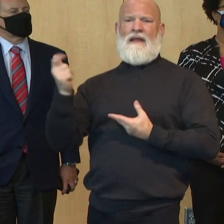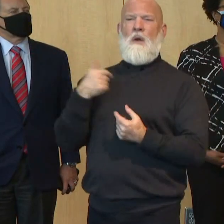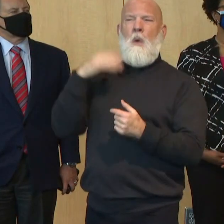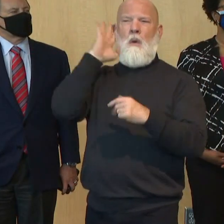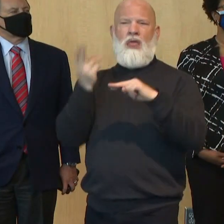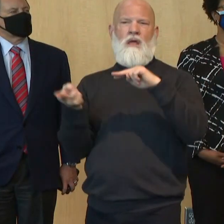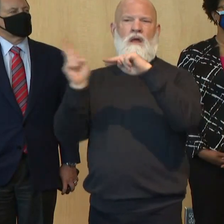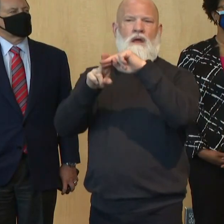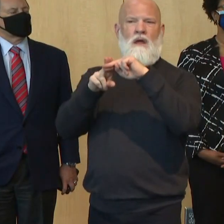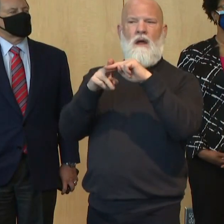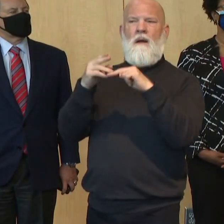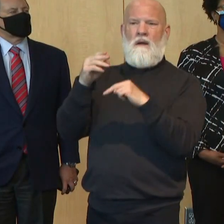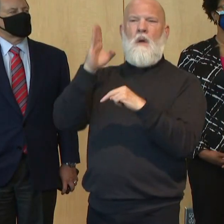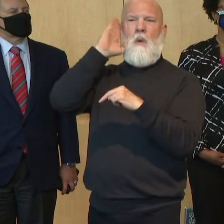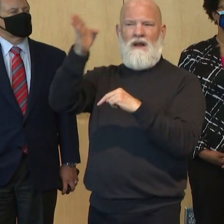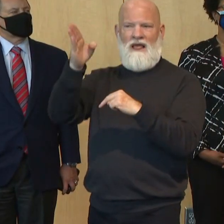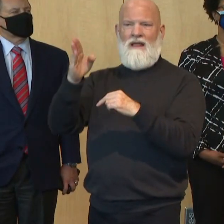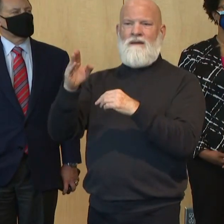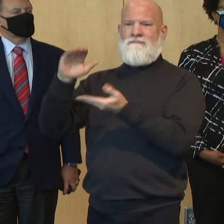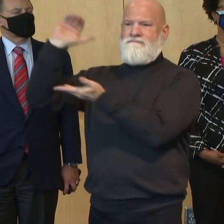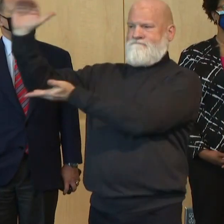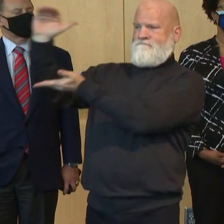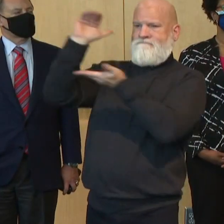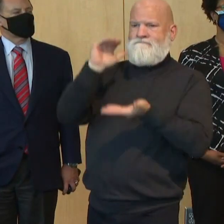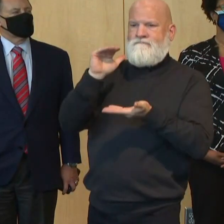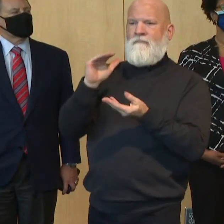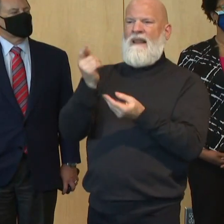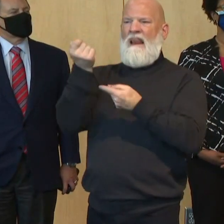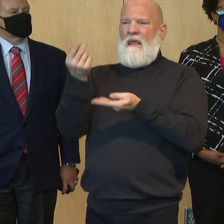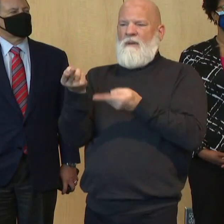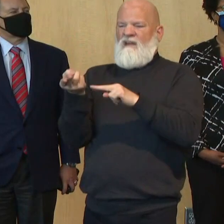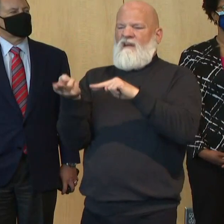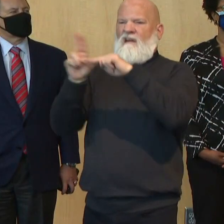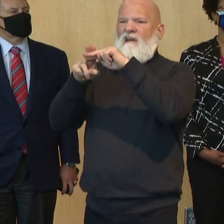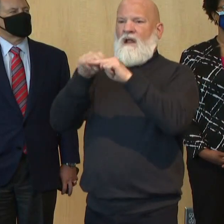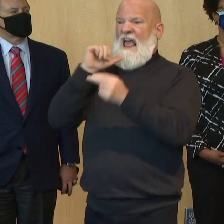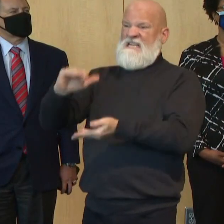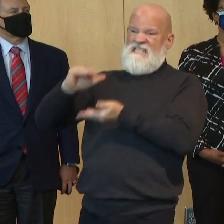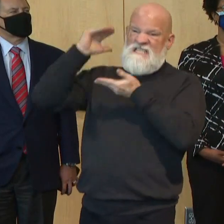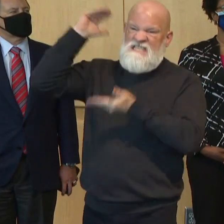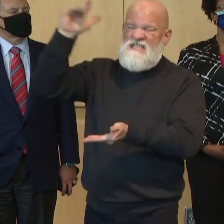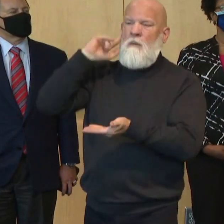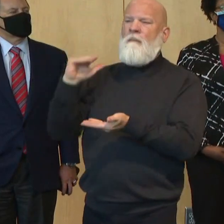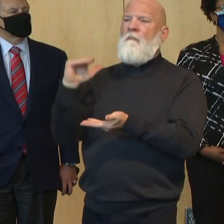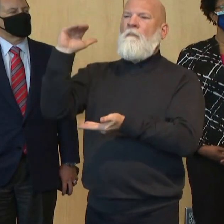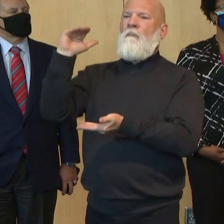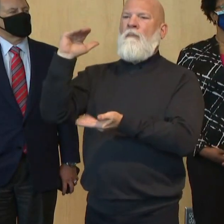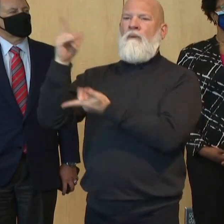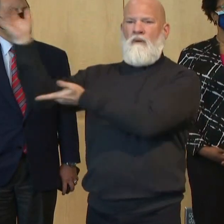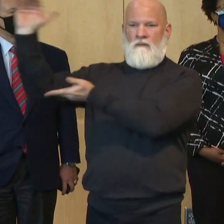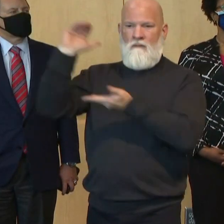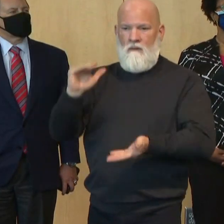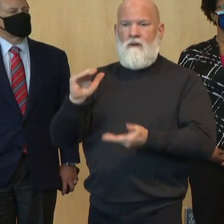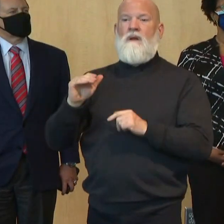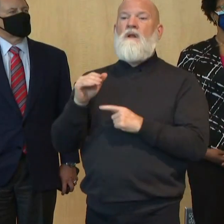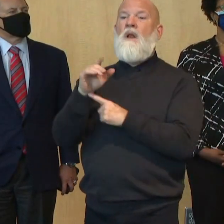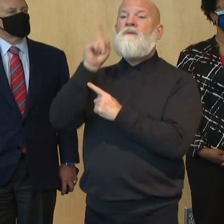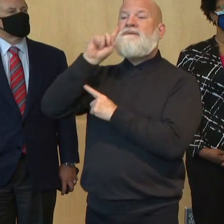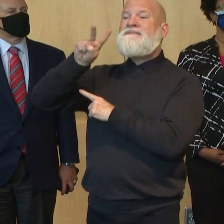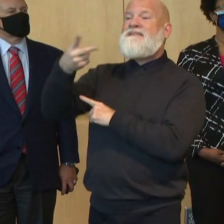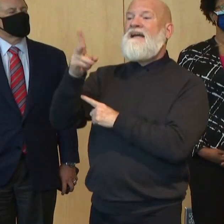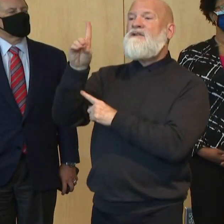mean very slight. I think it's mostly from getting a sixth dose out of the current vials that we're